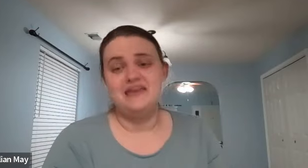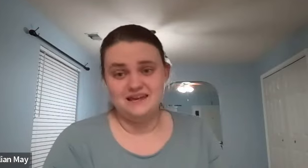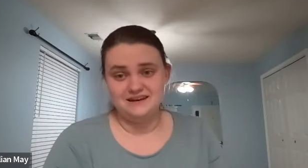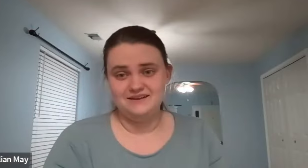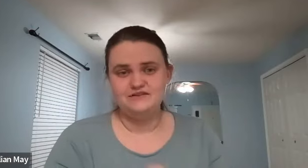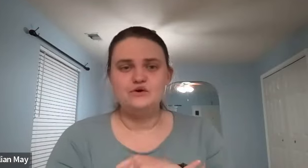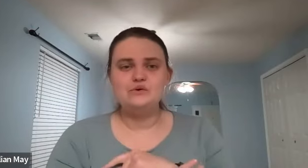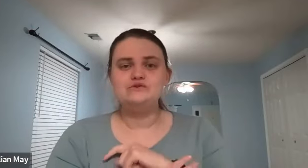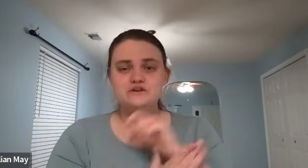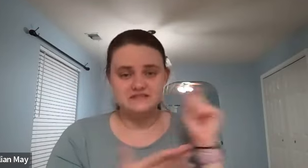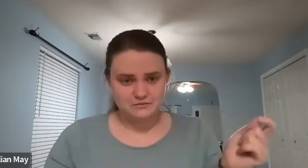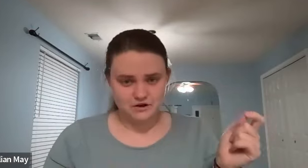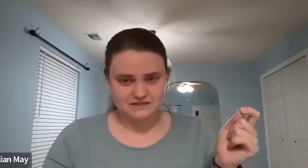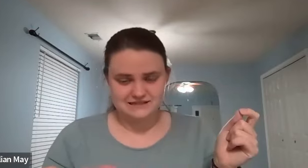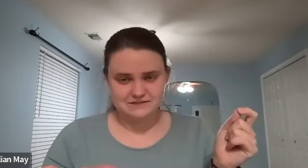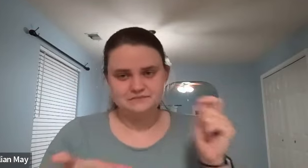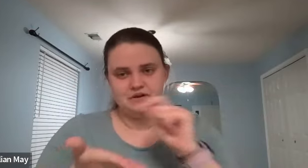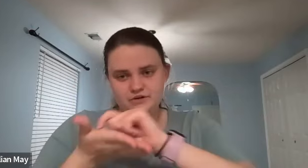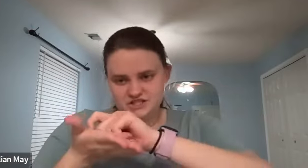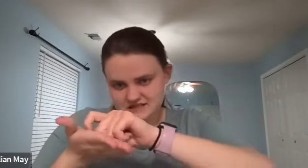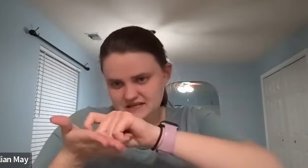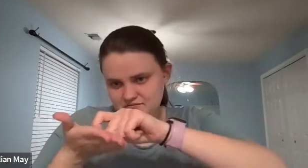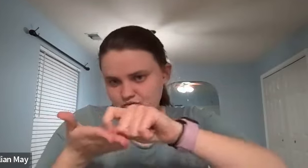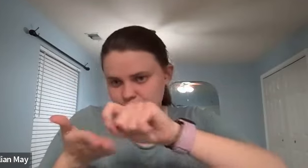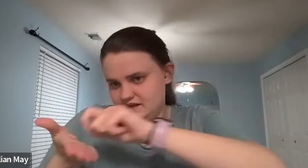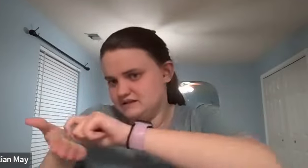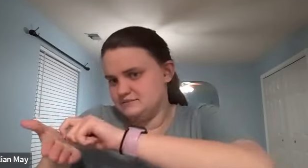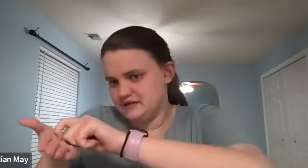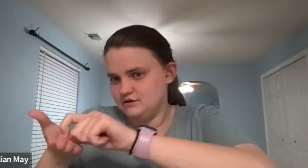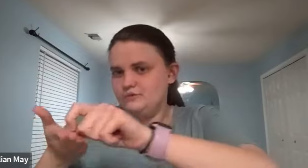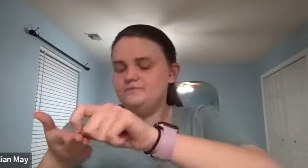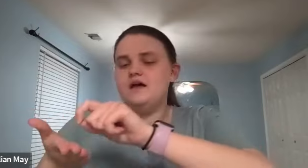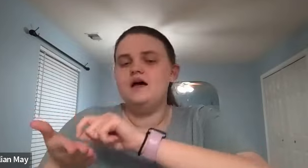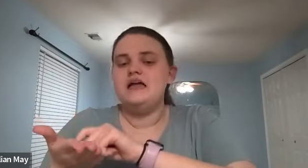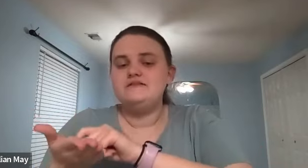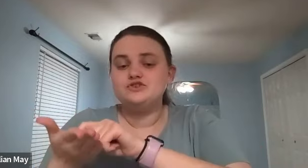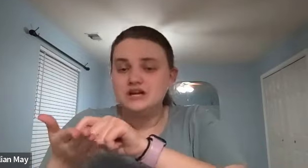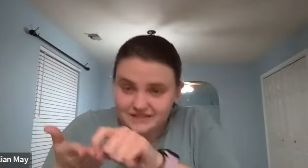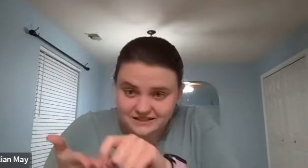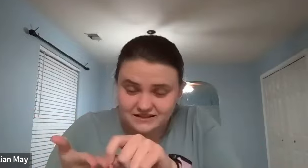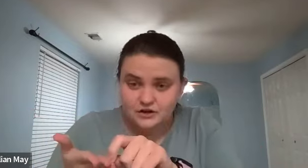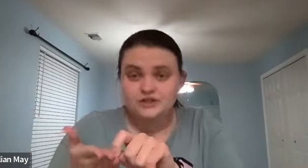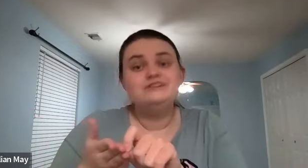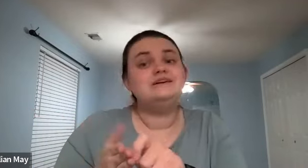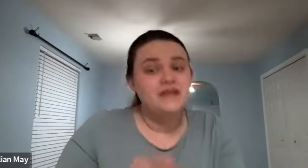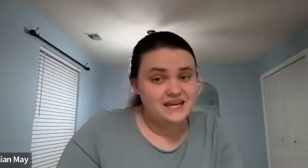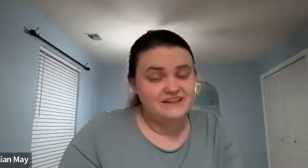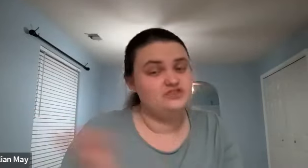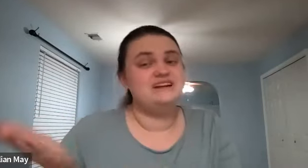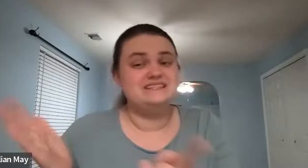pen. Those are the same ones, which is the sign, this pencil. If you're trying to be clear on you need a pen, like you're trying to